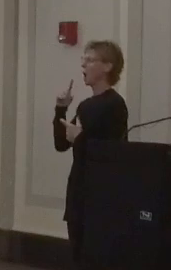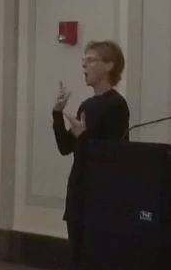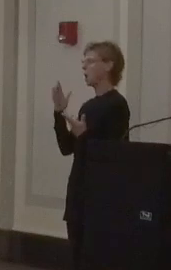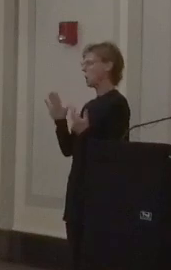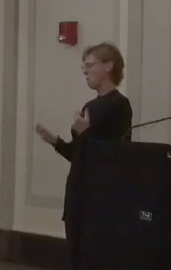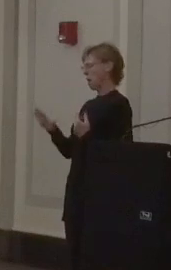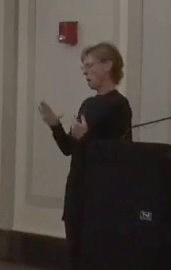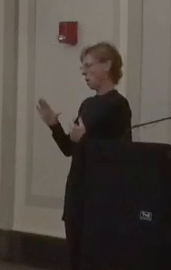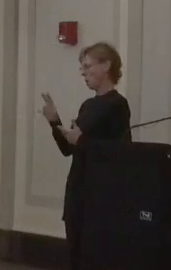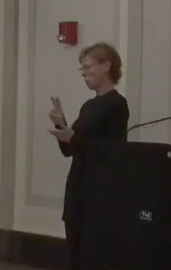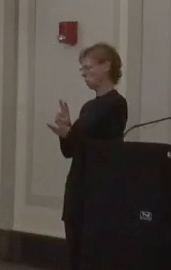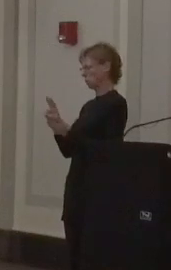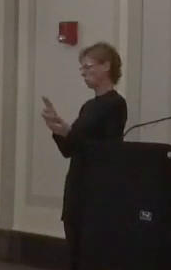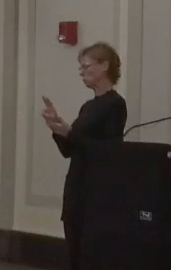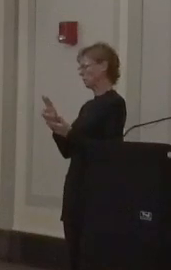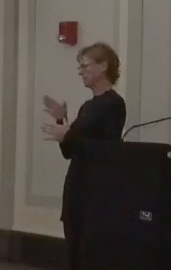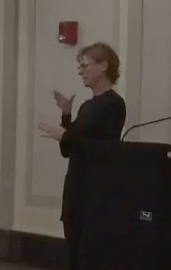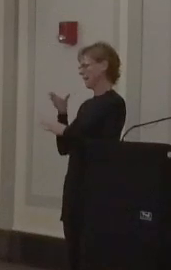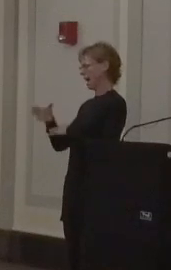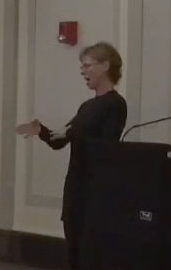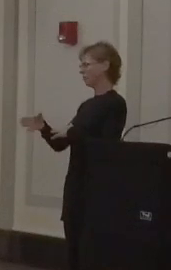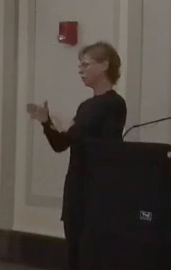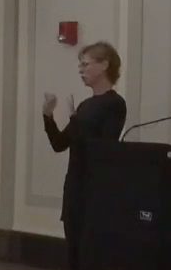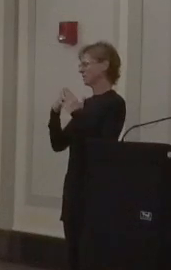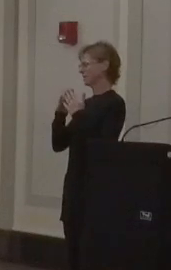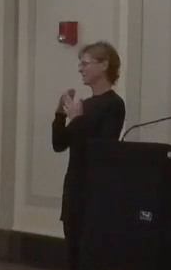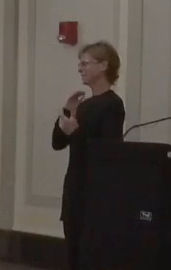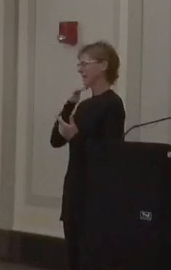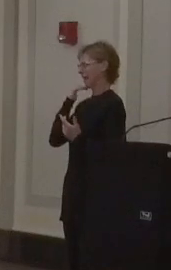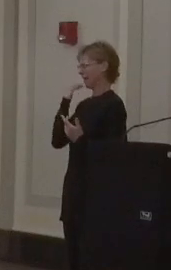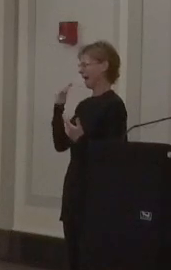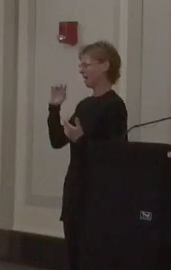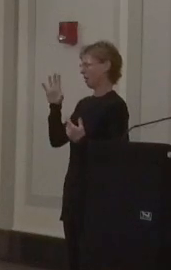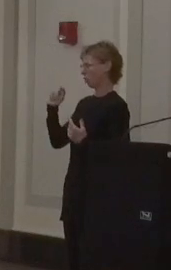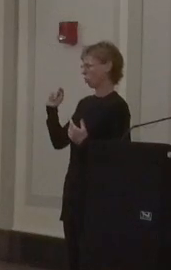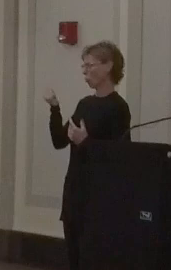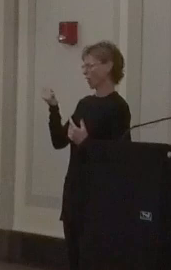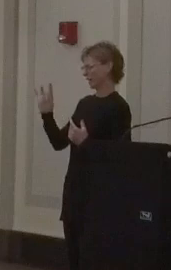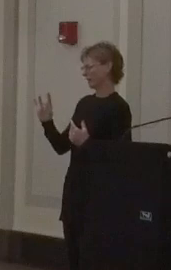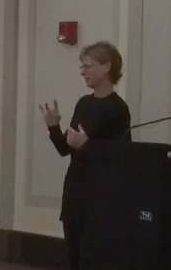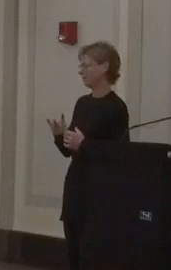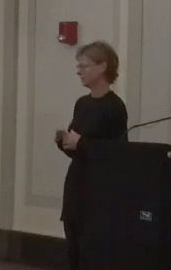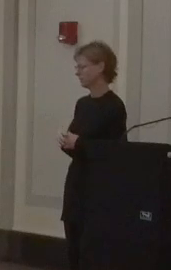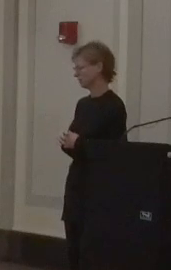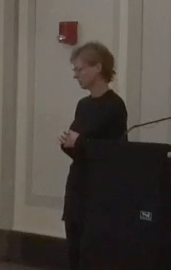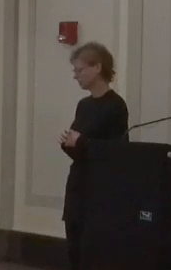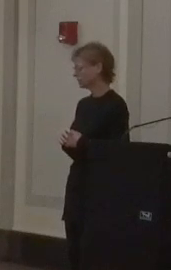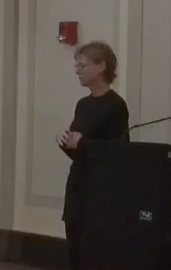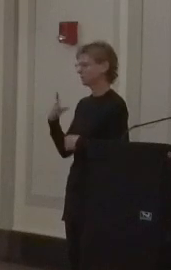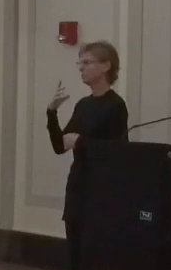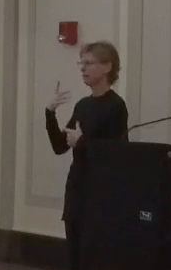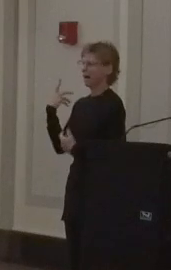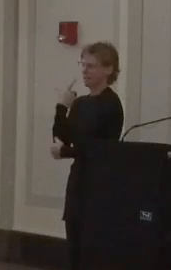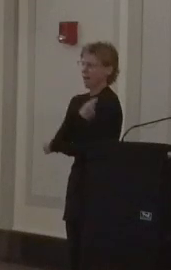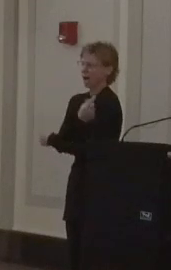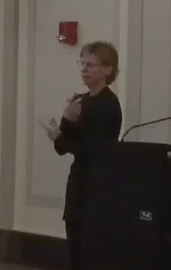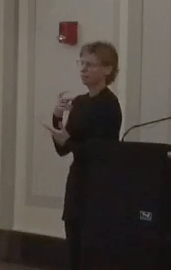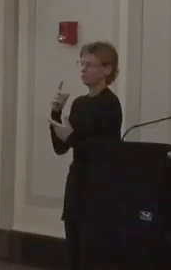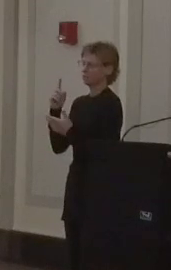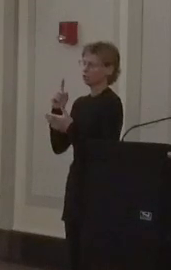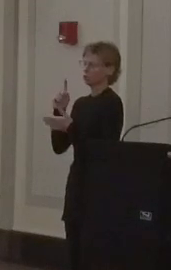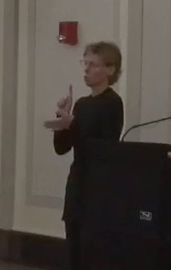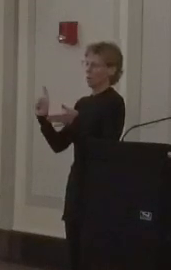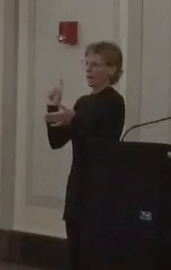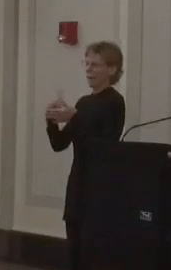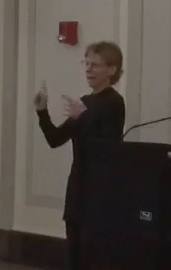weeks, a little more than 2 weeks past the city's deadline of October 18th for vaccination or weekly testing.